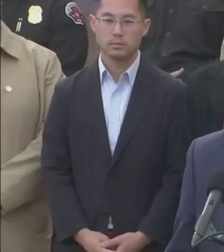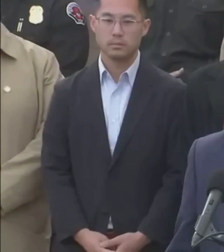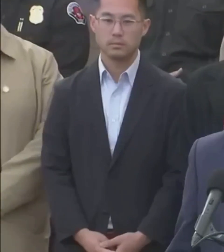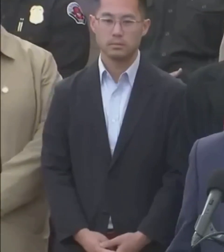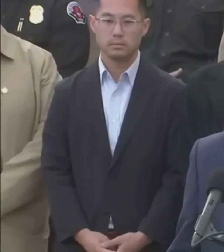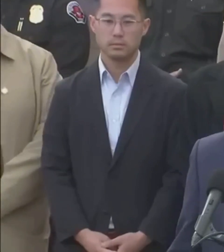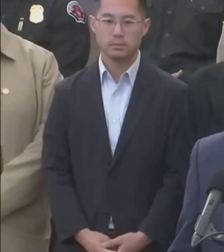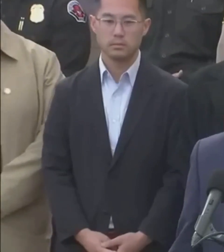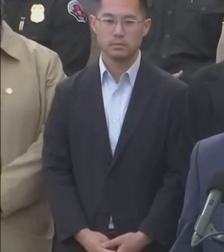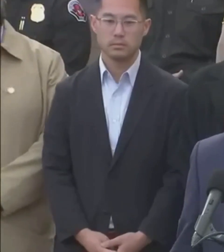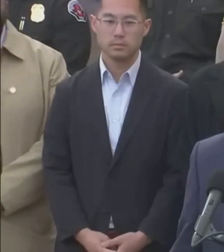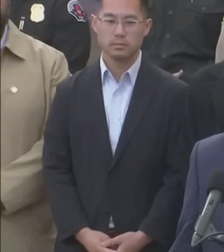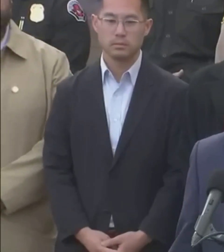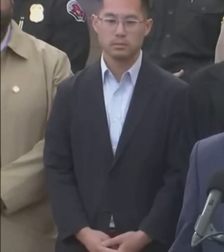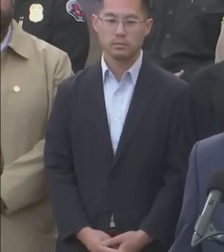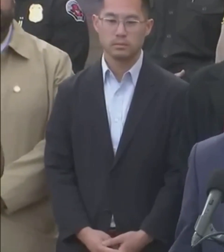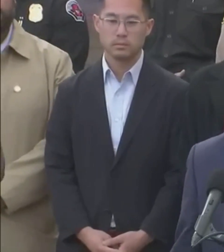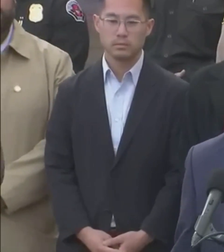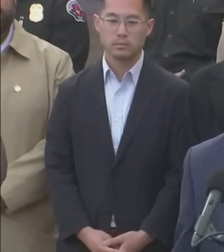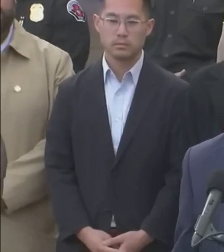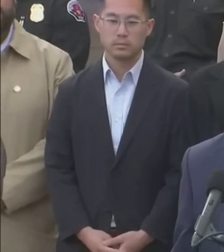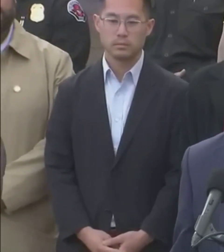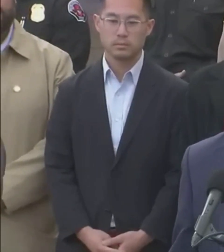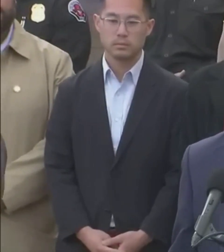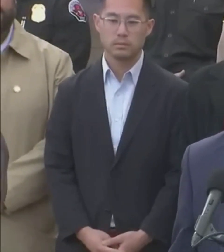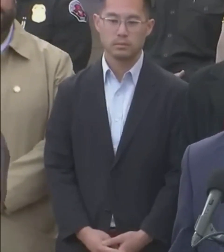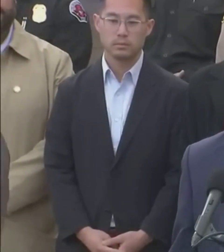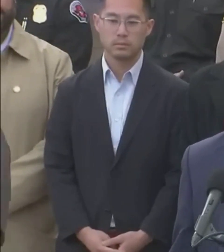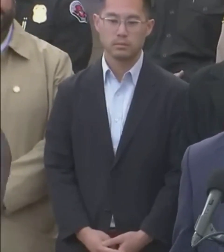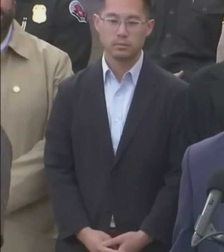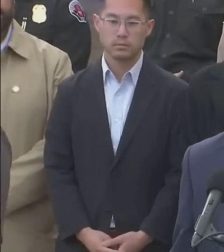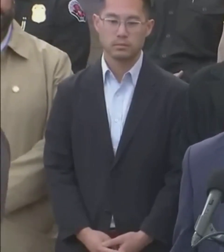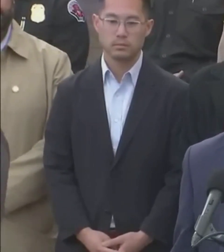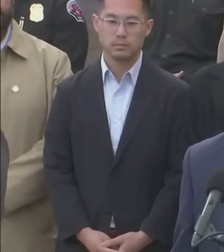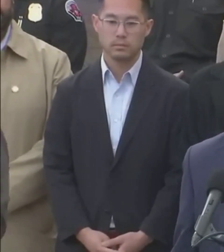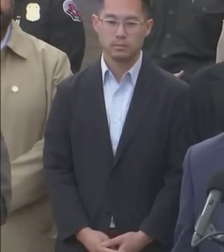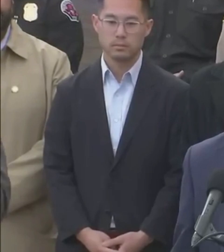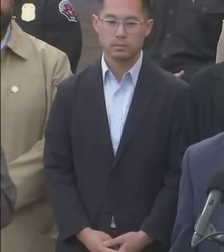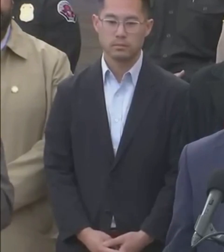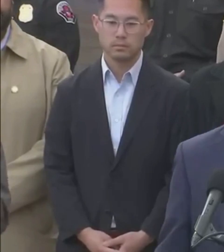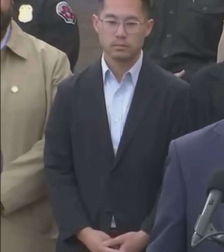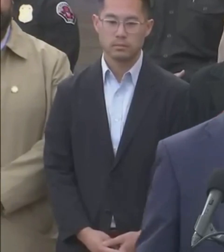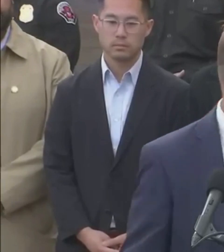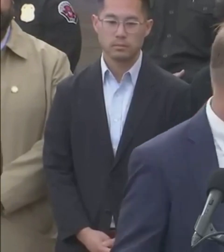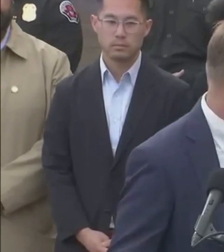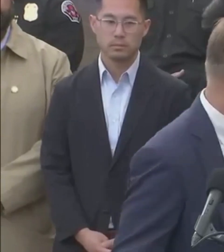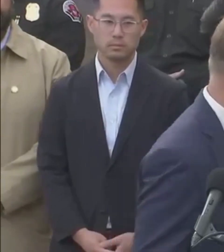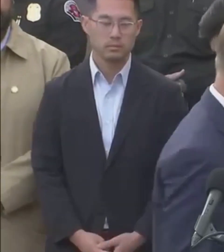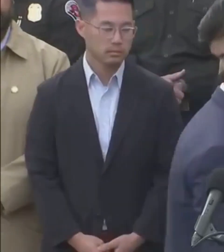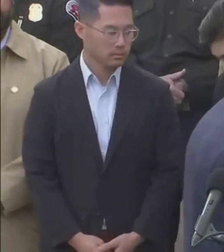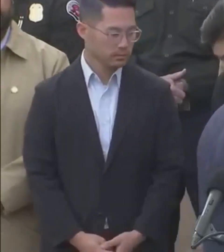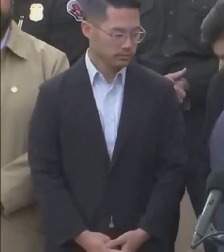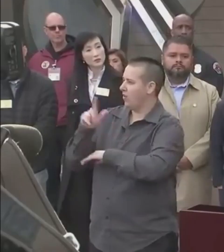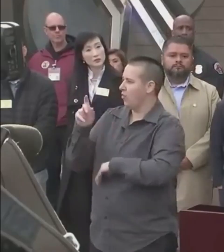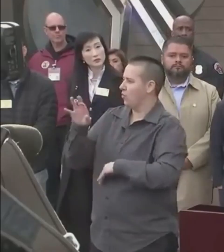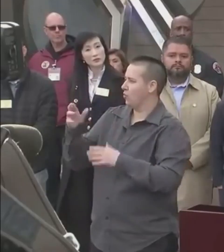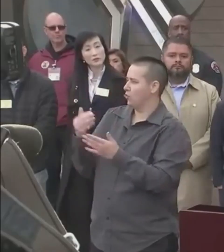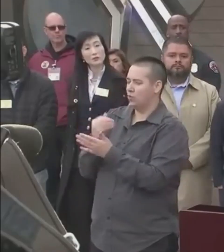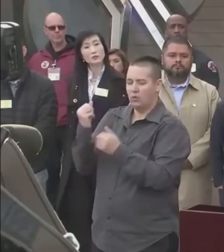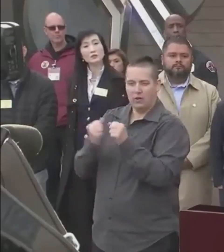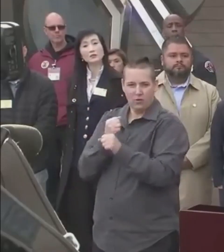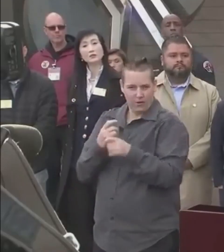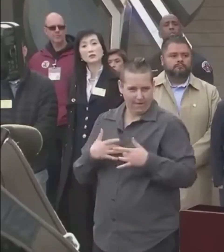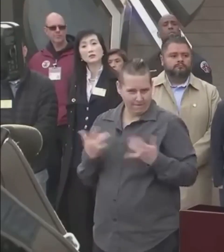Year festivity in Monterey Park. I'm sending petitions to the people in question, their families, and every other person affected by